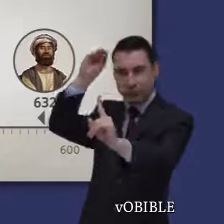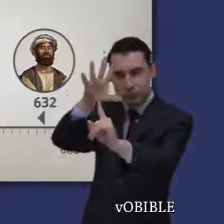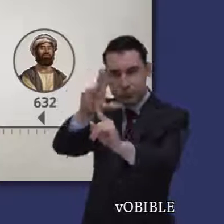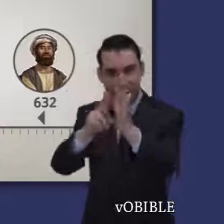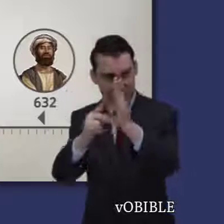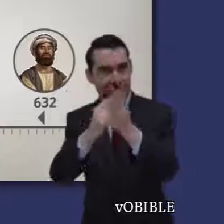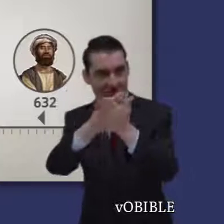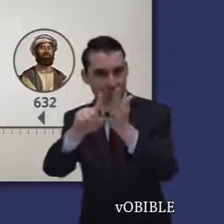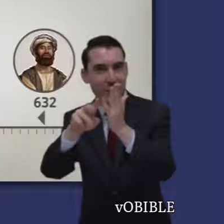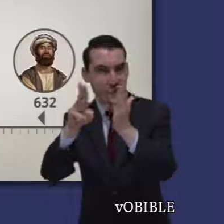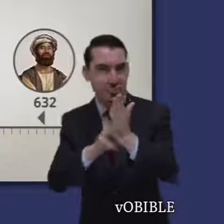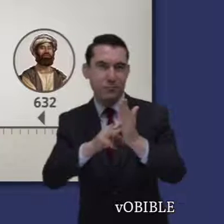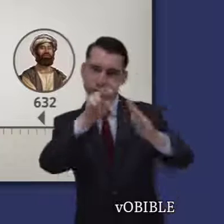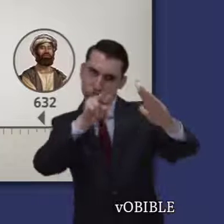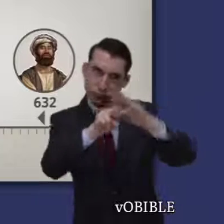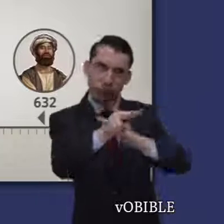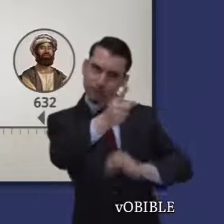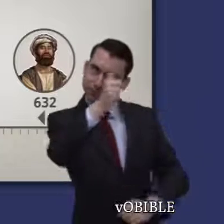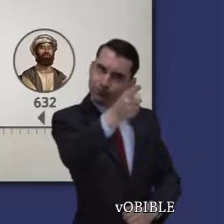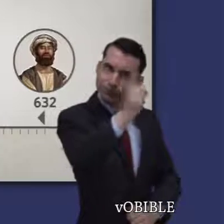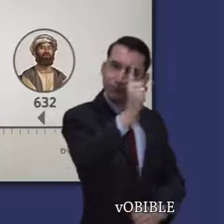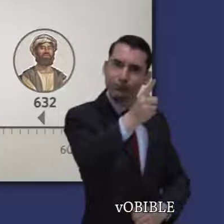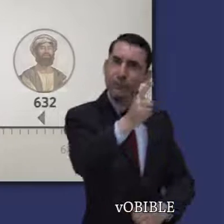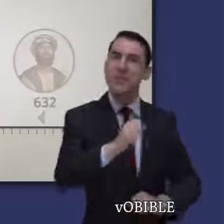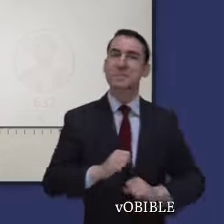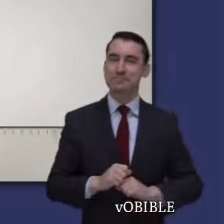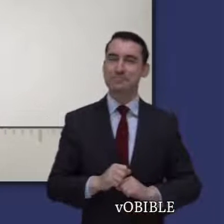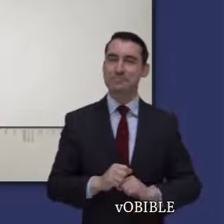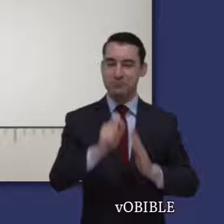Jehovah used Nahum to prophesy against Nineveh again.